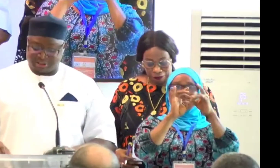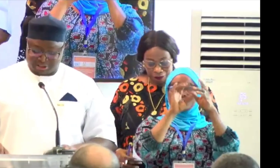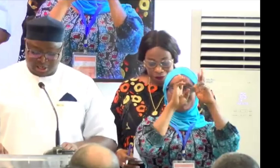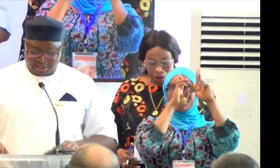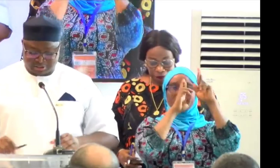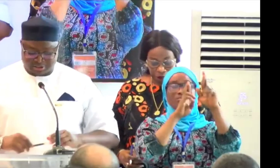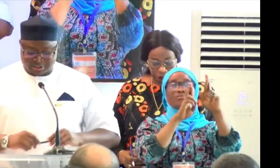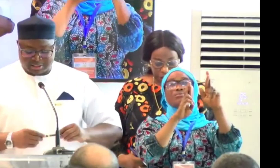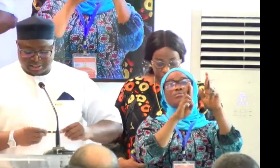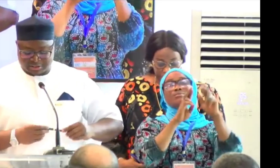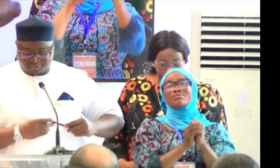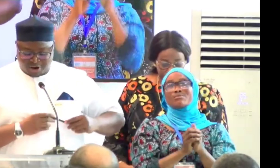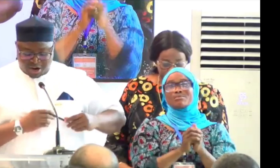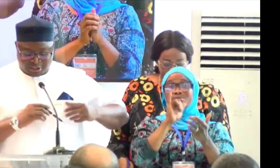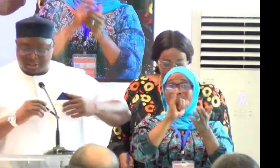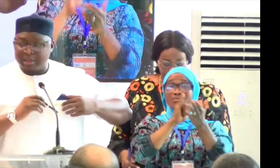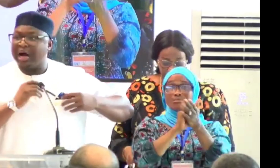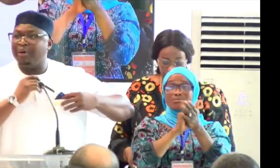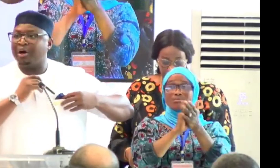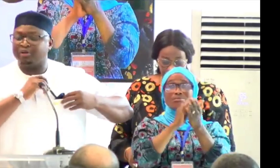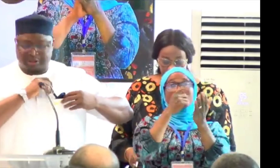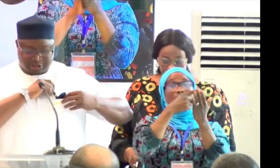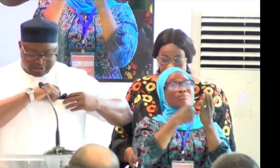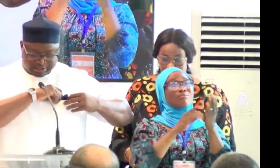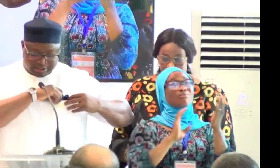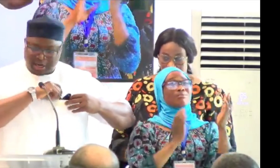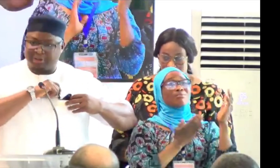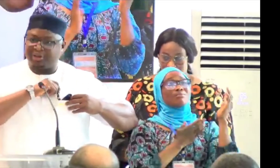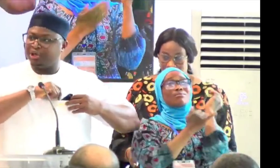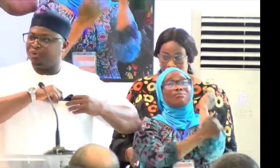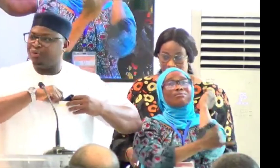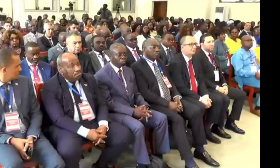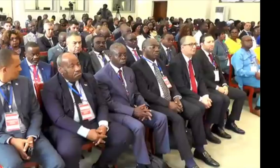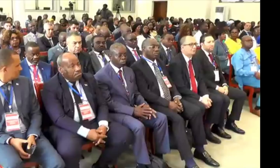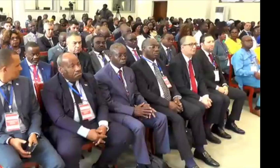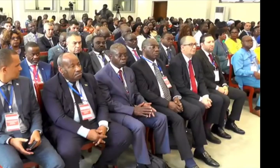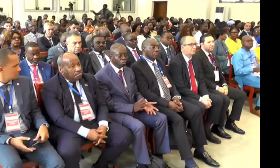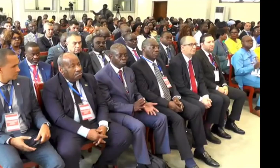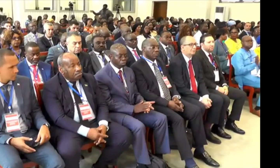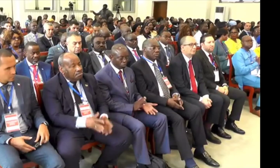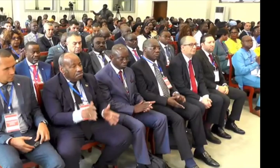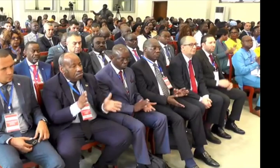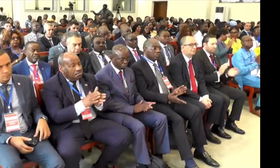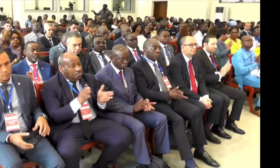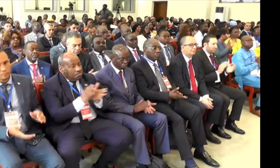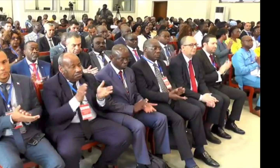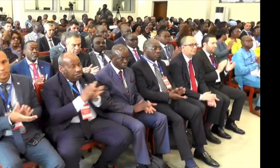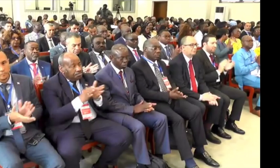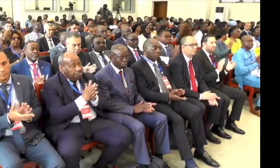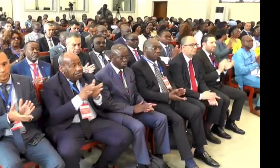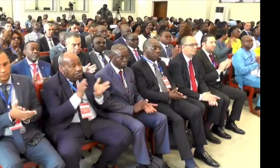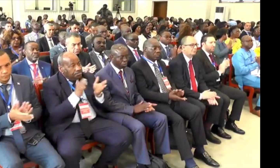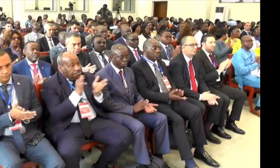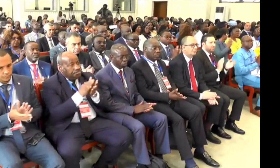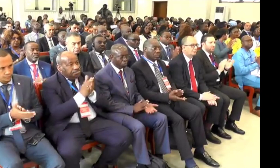and resilience that define our continent. Thank you for your kind attention.